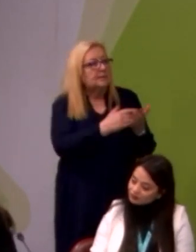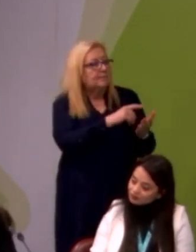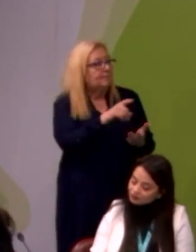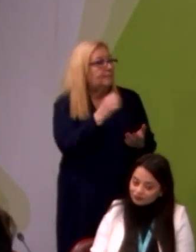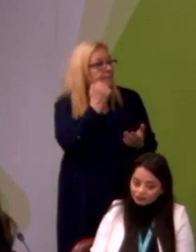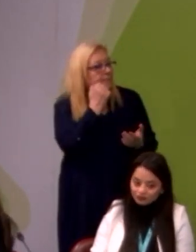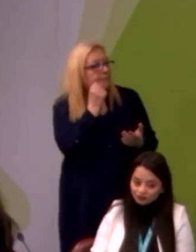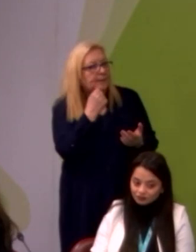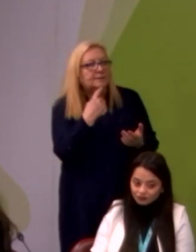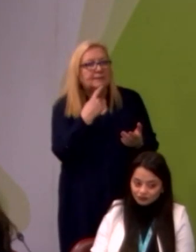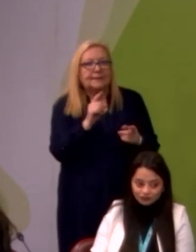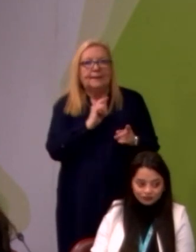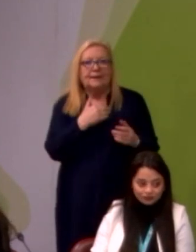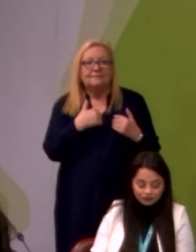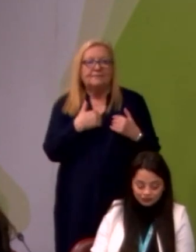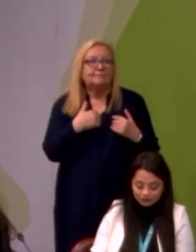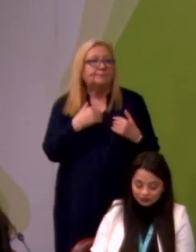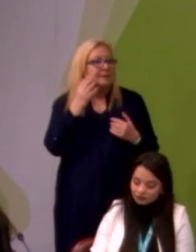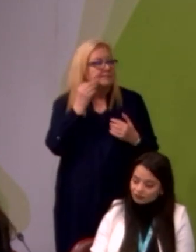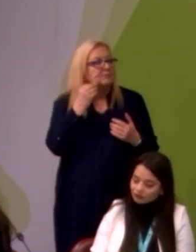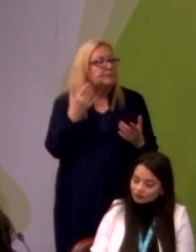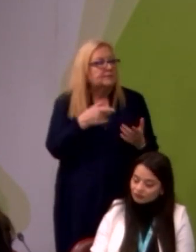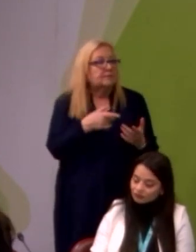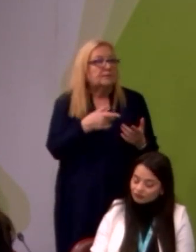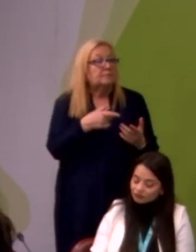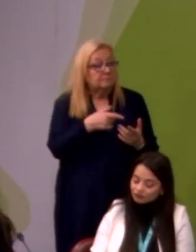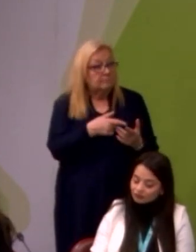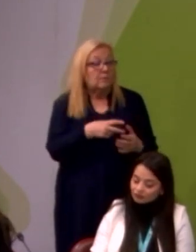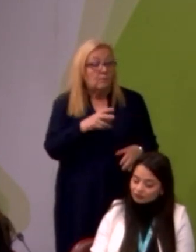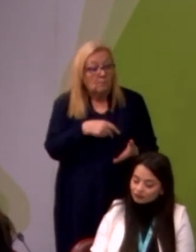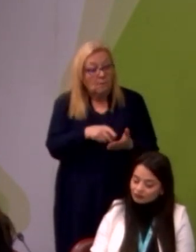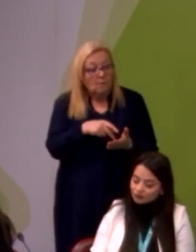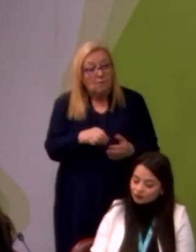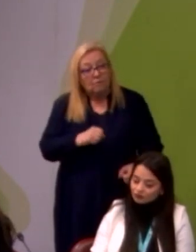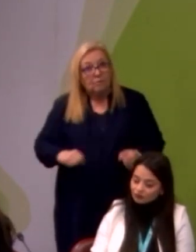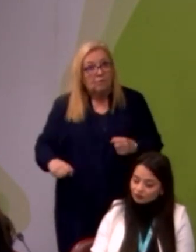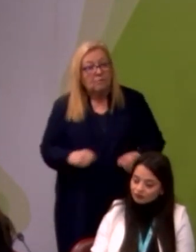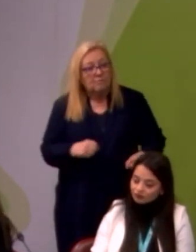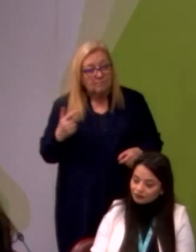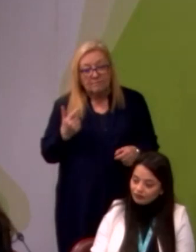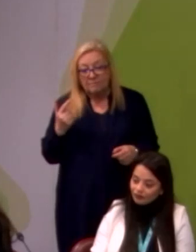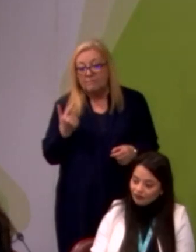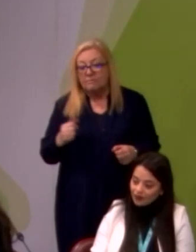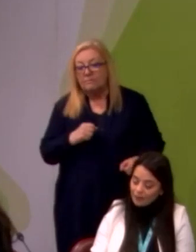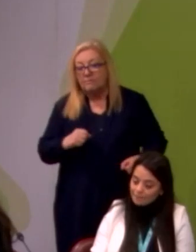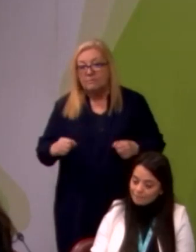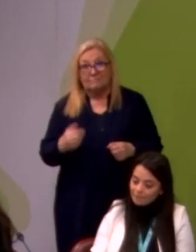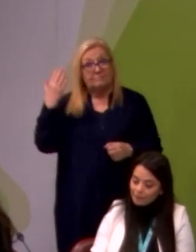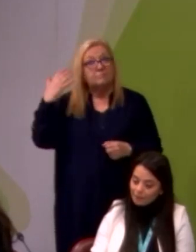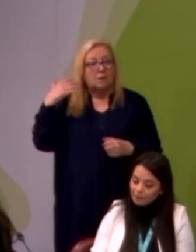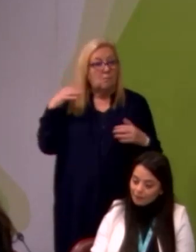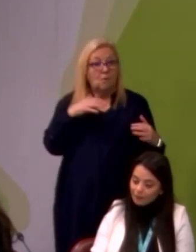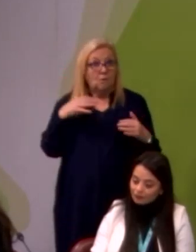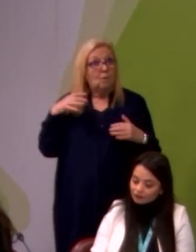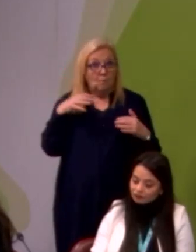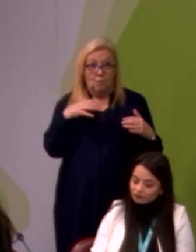they experienced walking for kilometers and kilometers to find a safe place during the time of civil war, which still goes